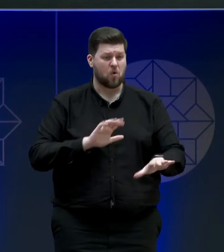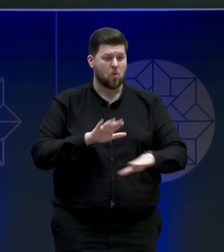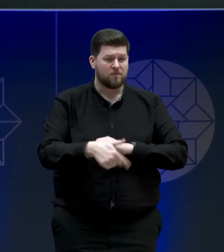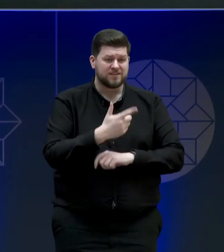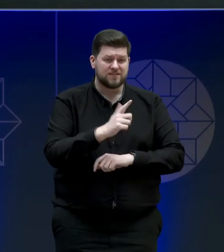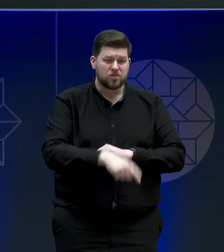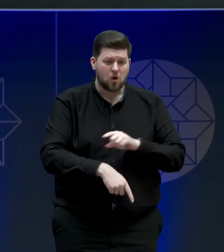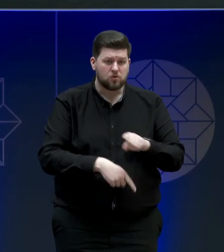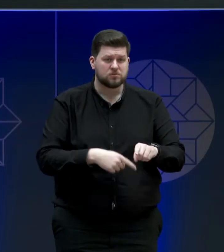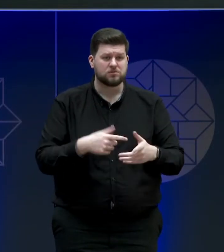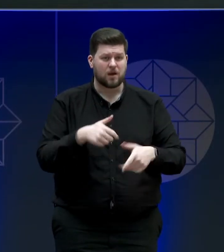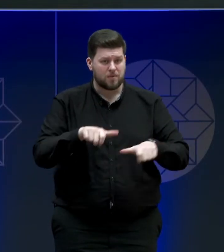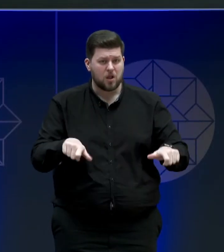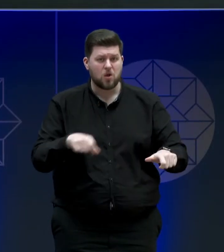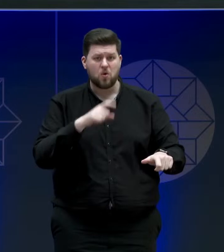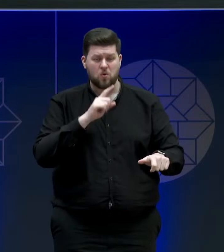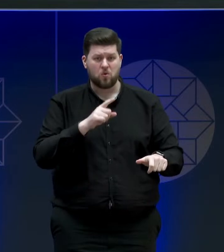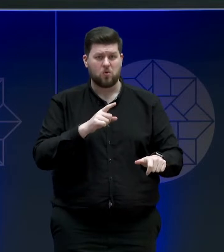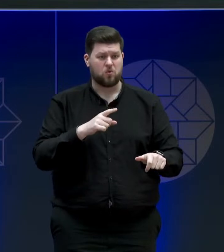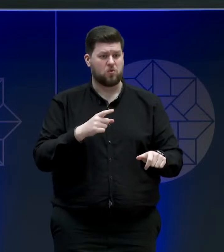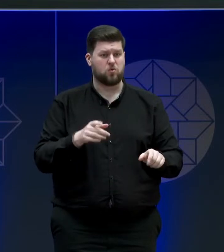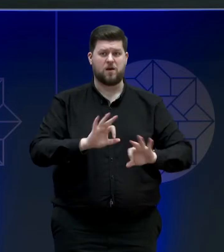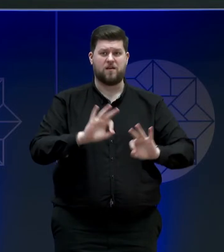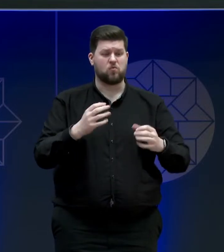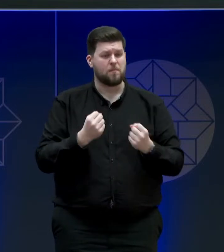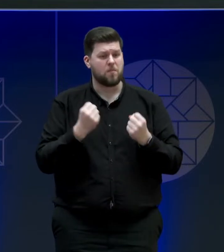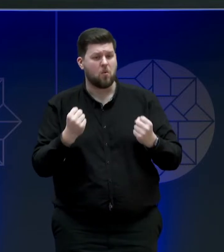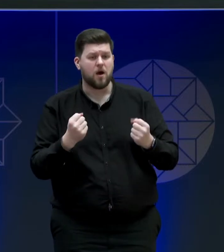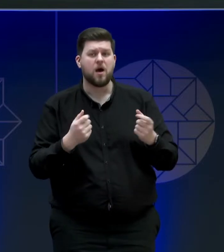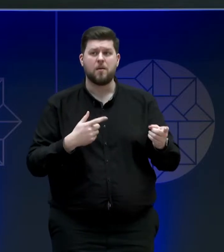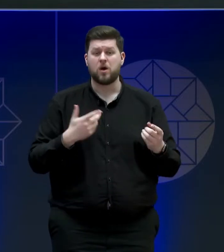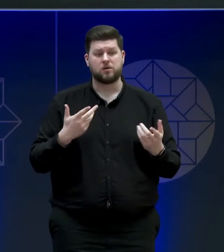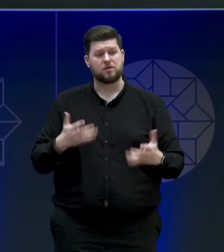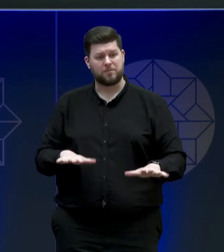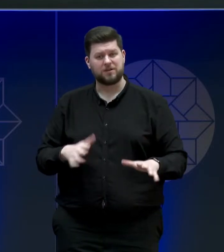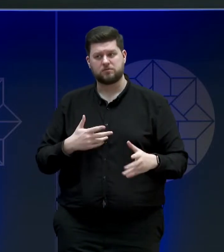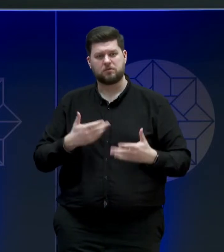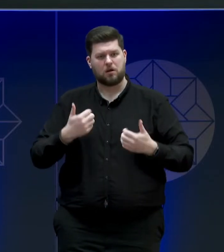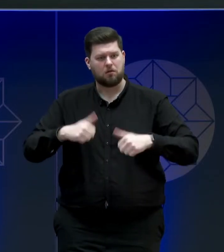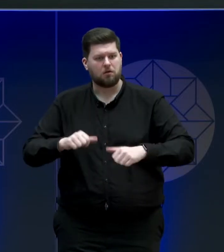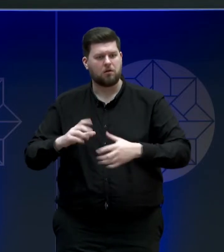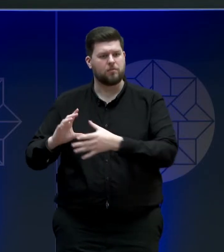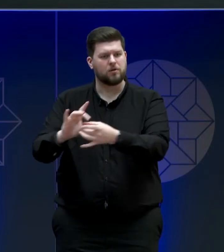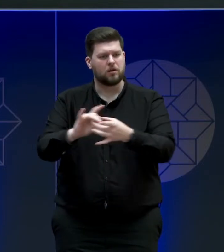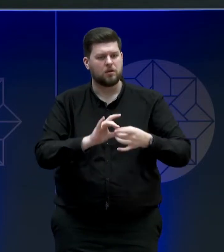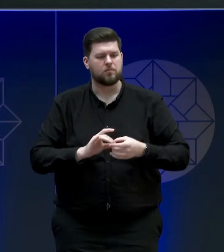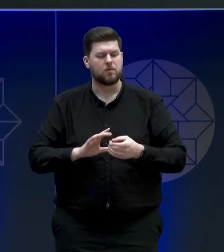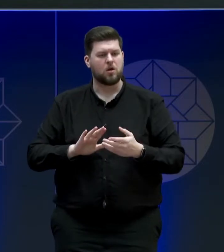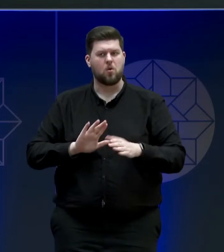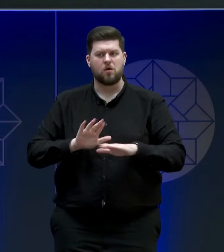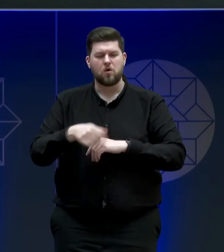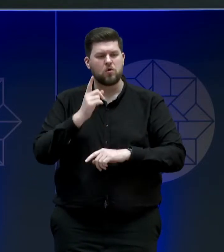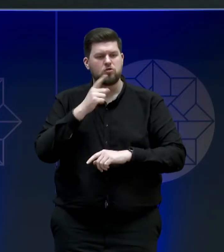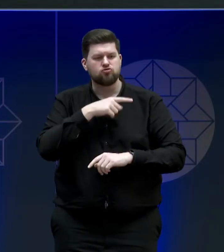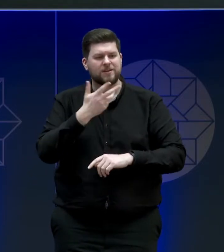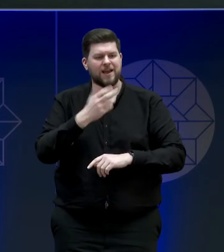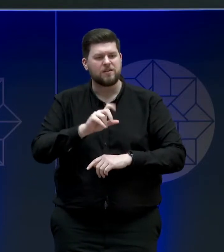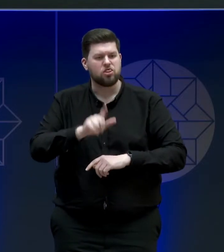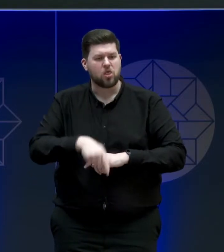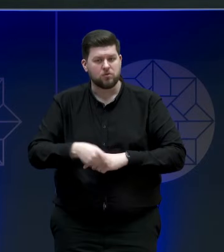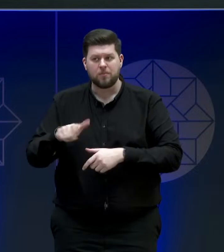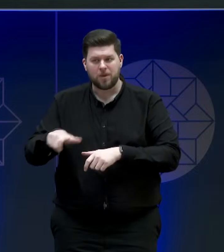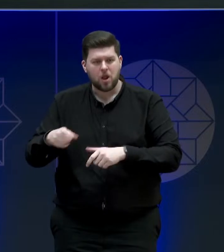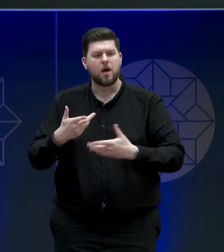7,897 people off supply, the number that have been reconnected is in excess of 180,000 since Friday